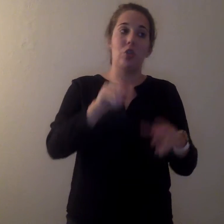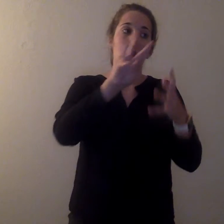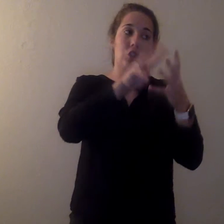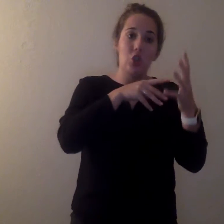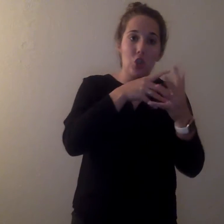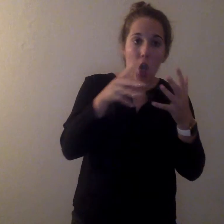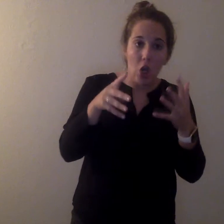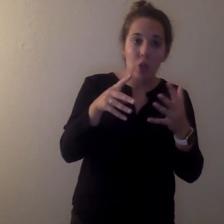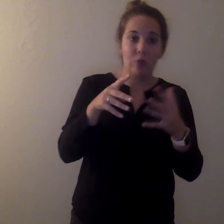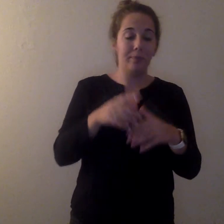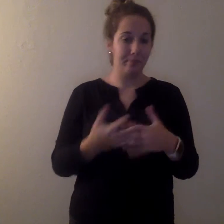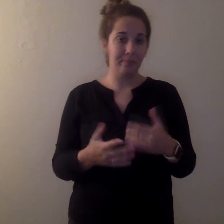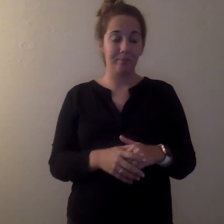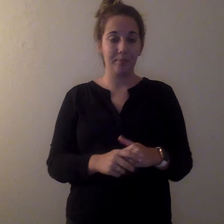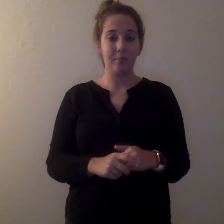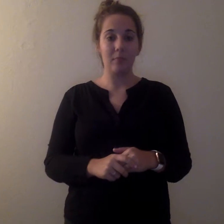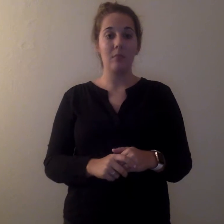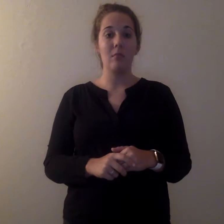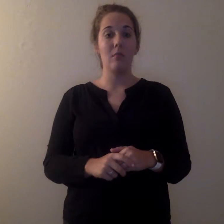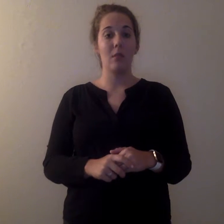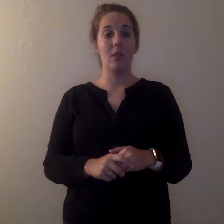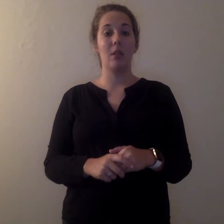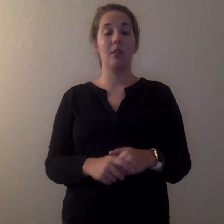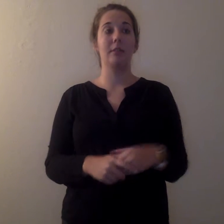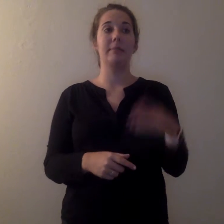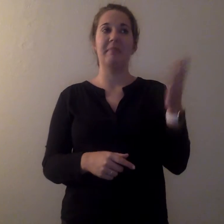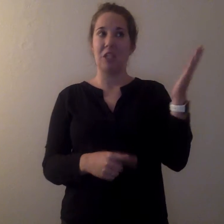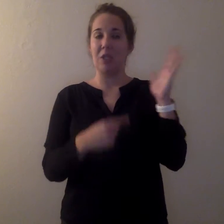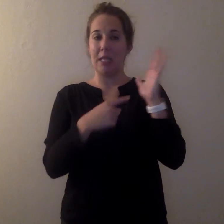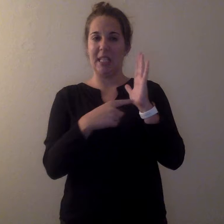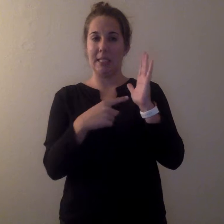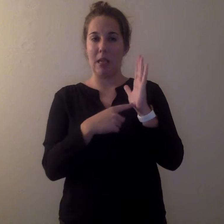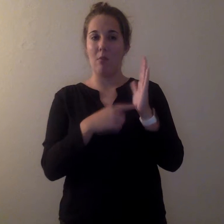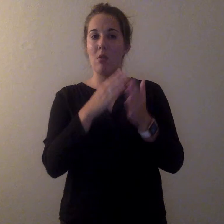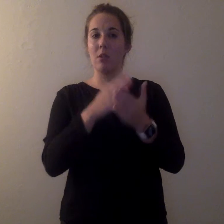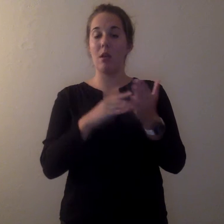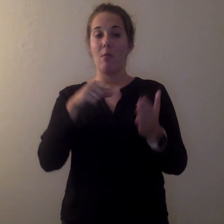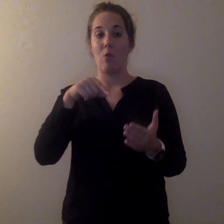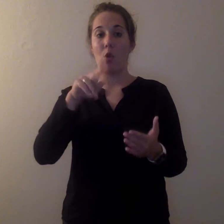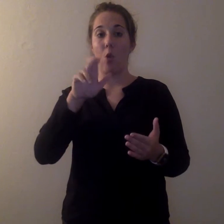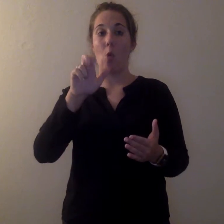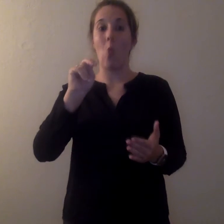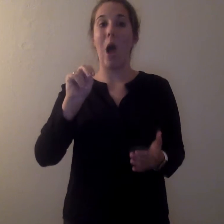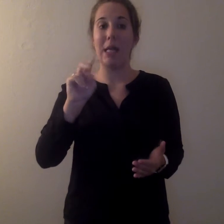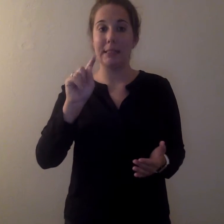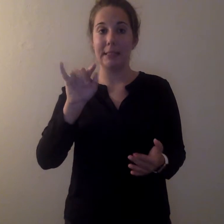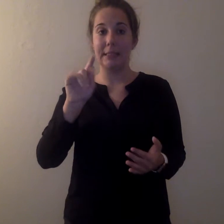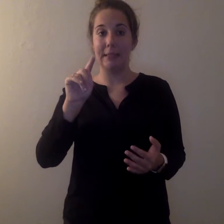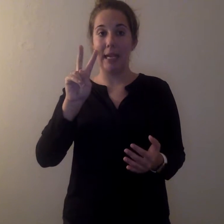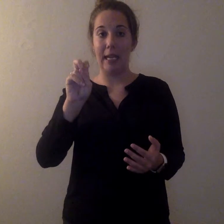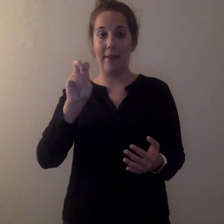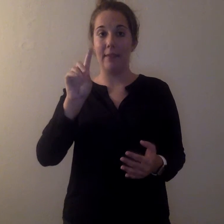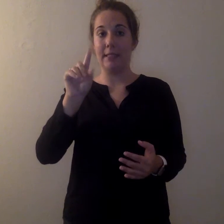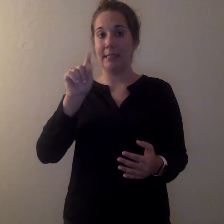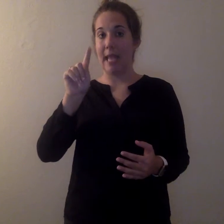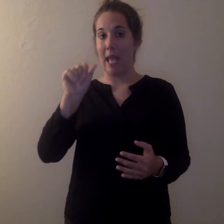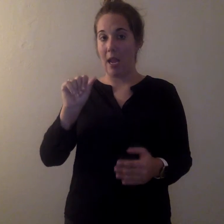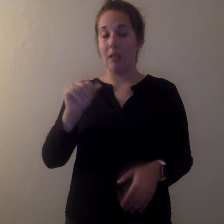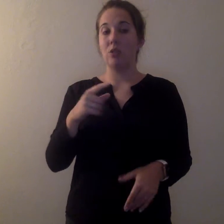read. And here's just an example of some quantitative data. just showing the chart that makes this a